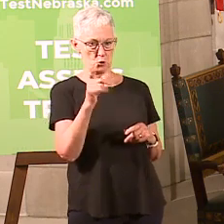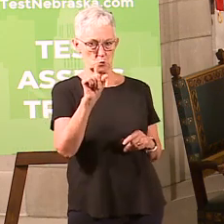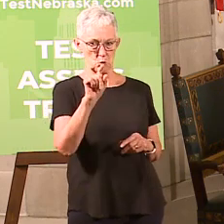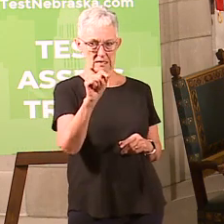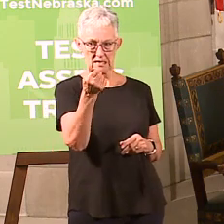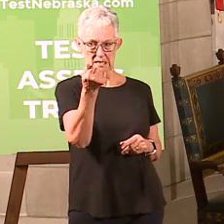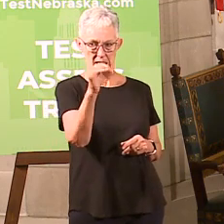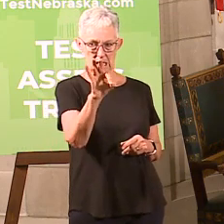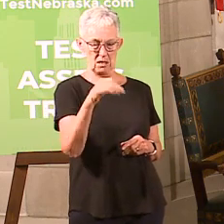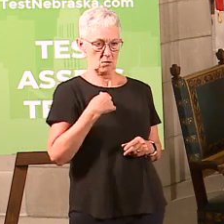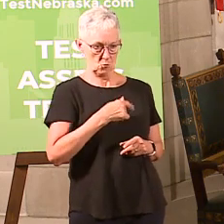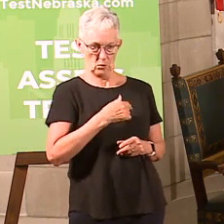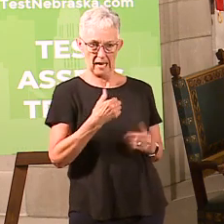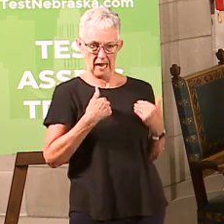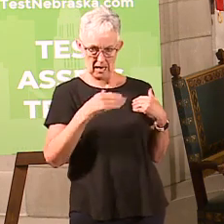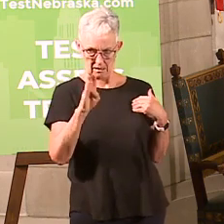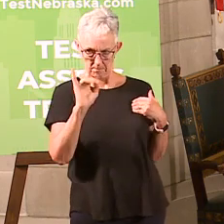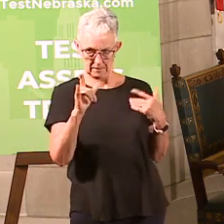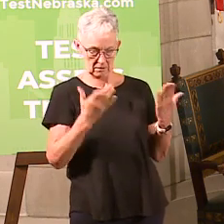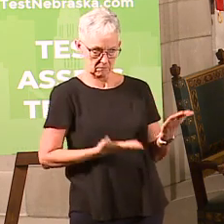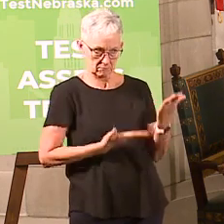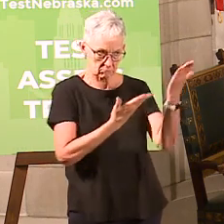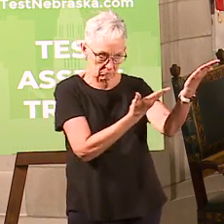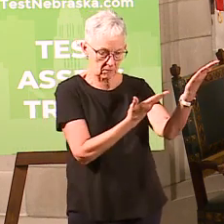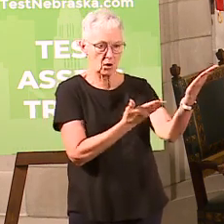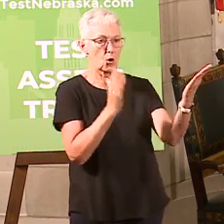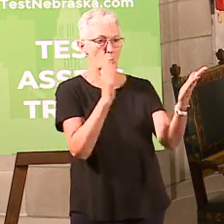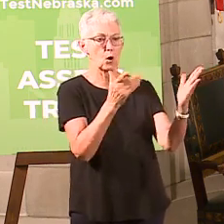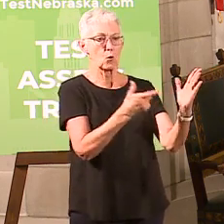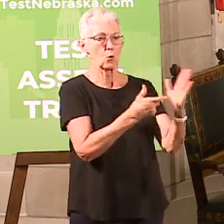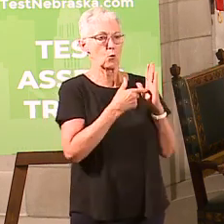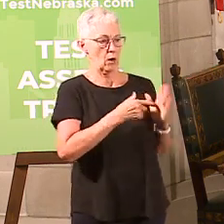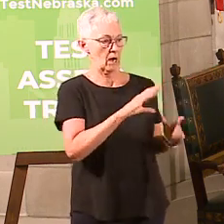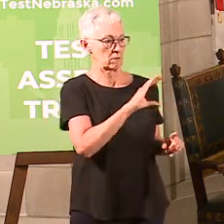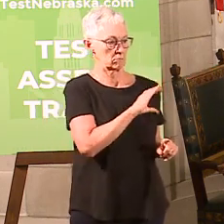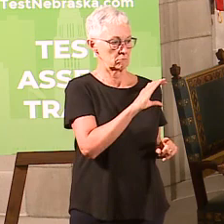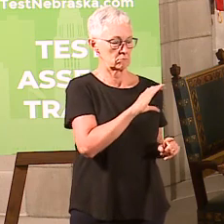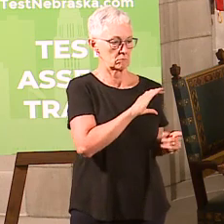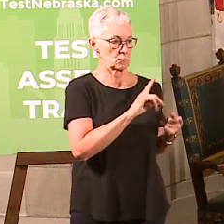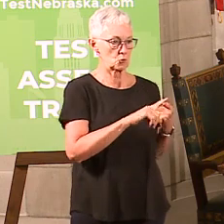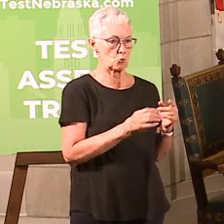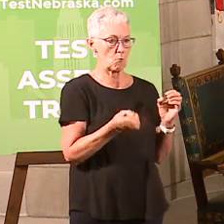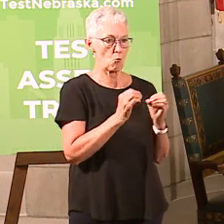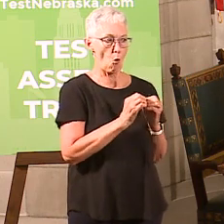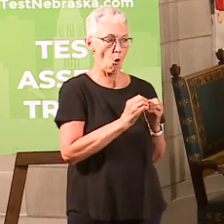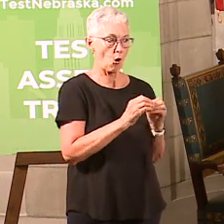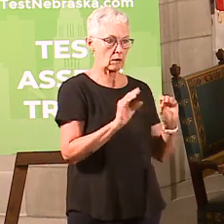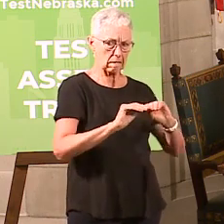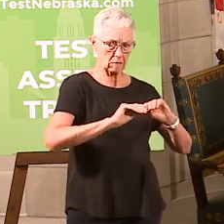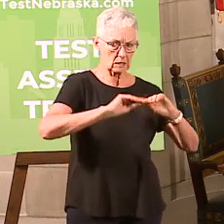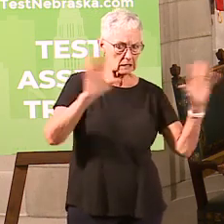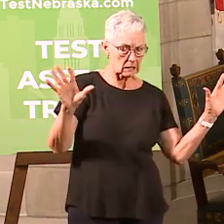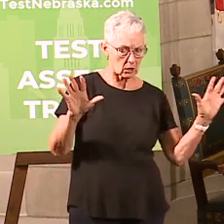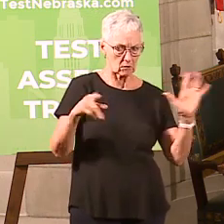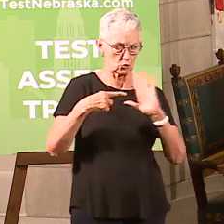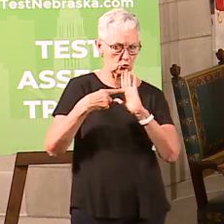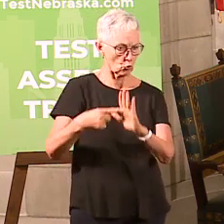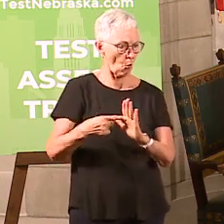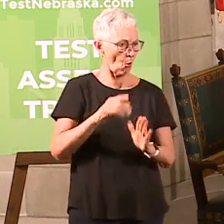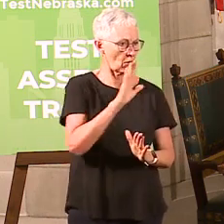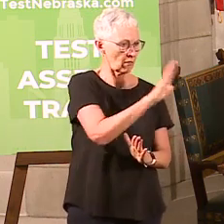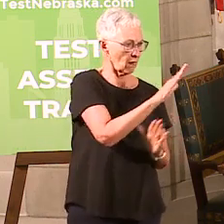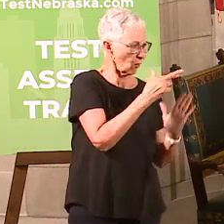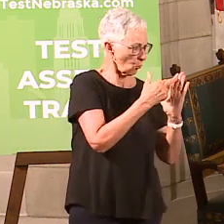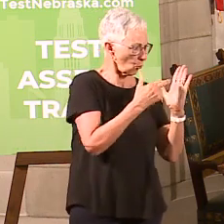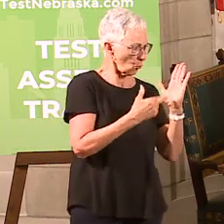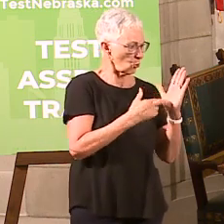This was a bill that was going to bring greater accountability to law enforcement. And I'm going to be quite frank here, folks. It was the Democrats